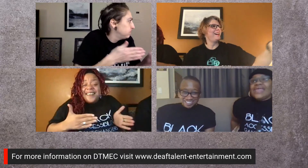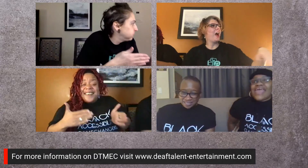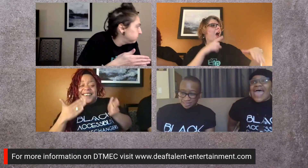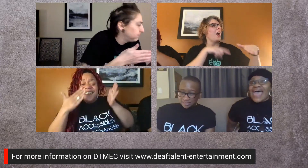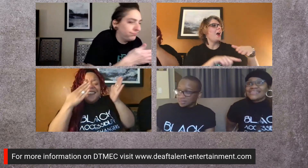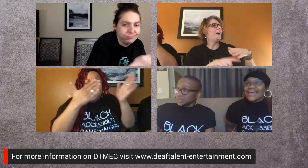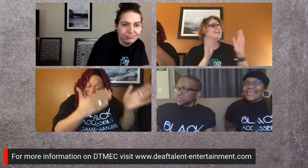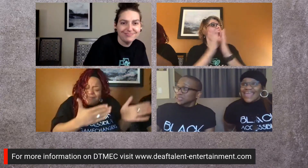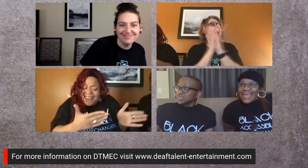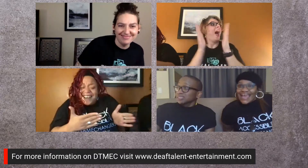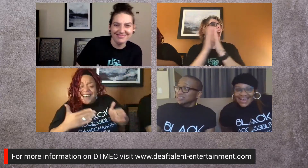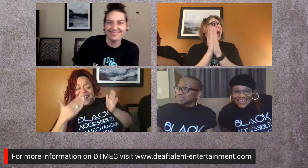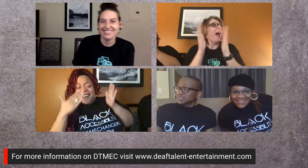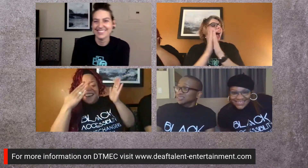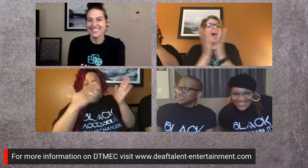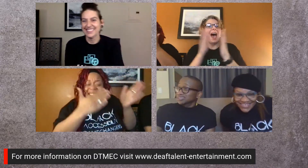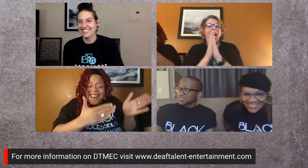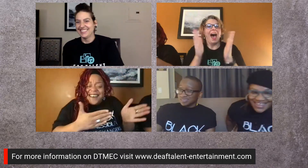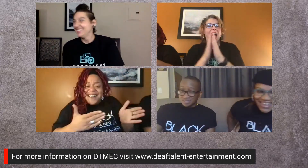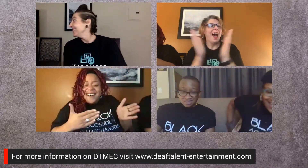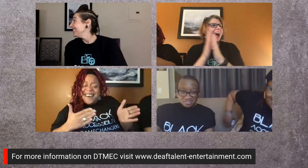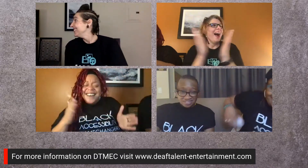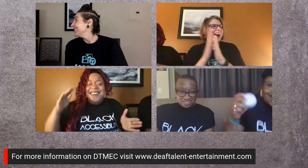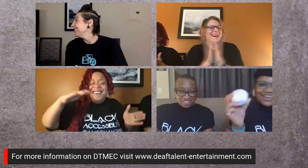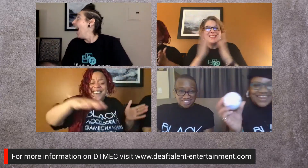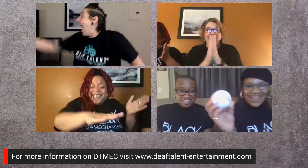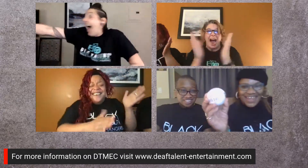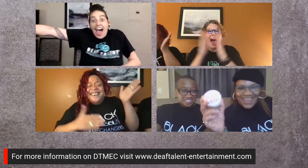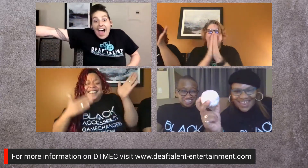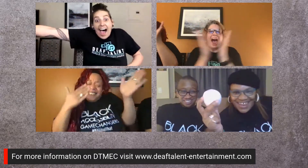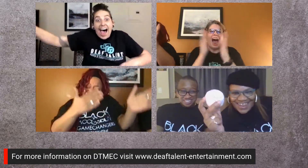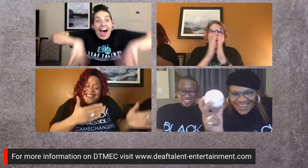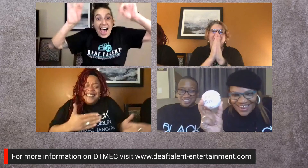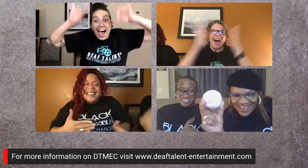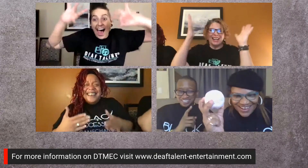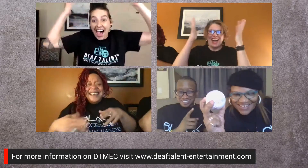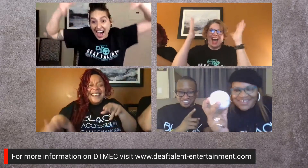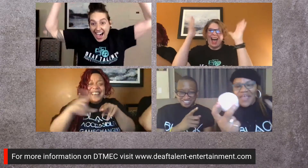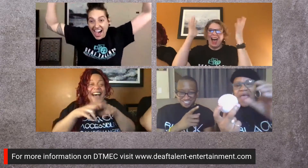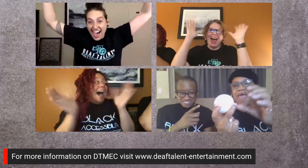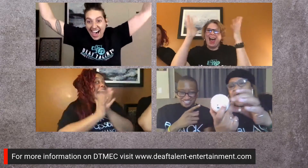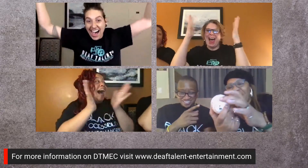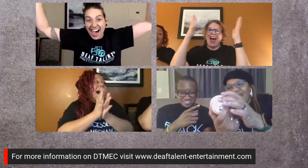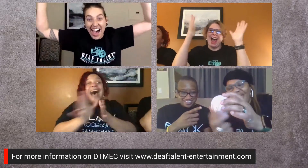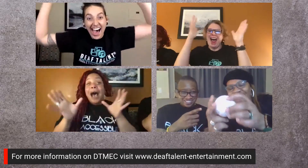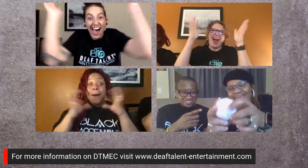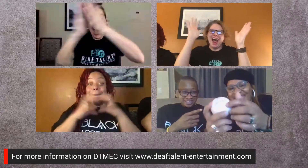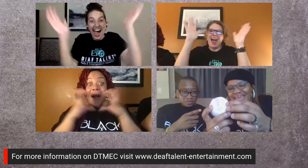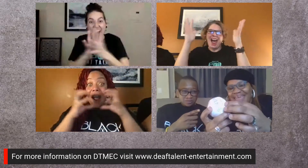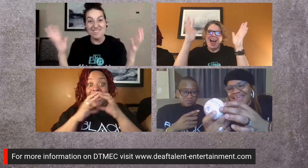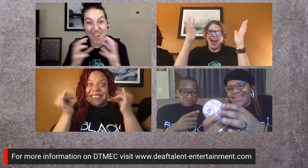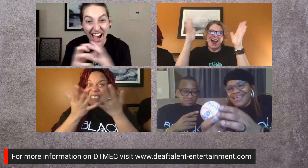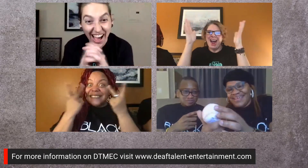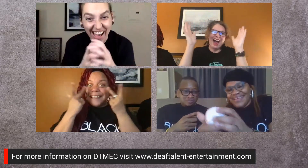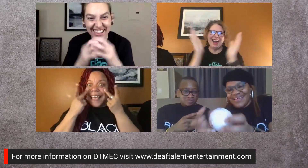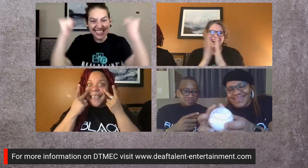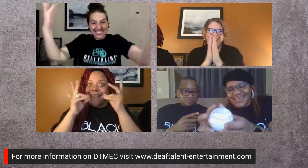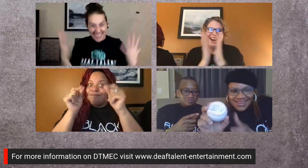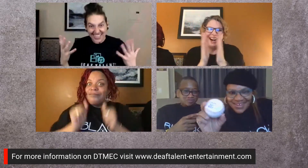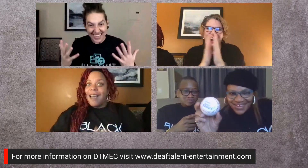The train is moving. The train is moving. Yay, we found the baseball.